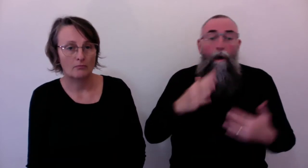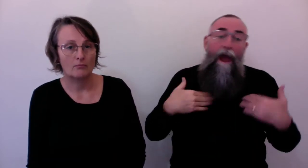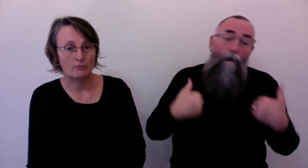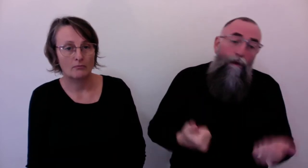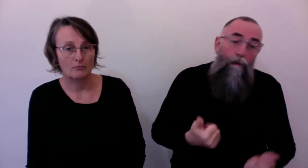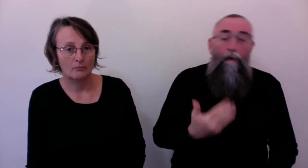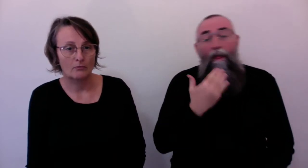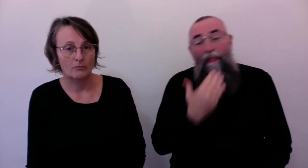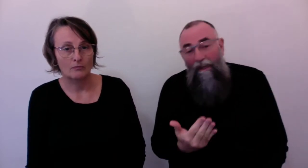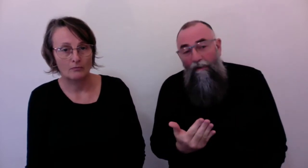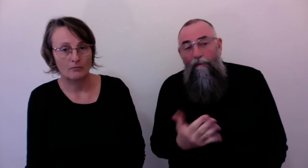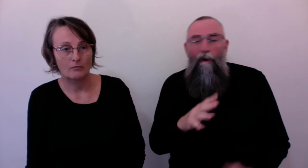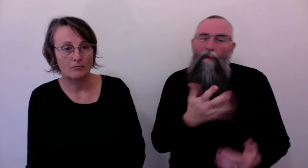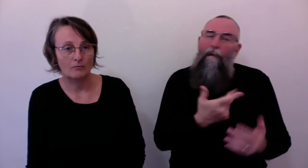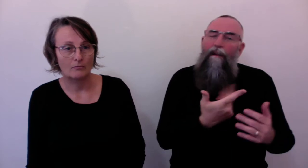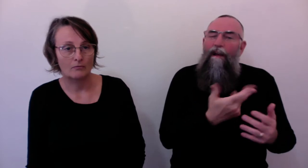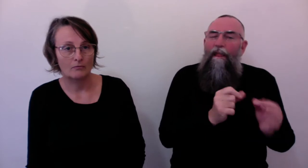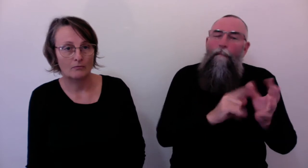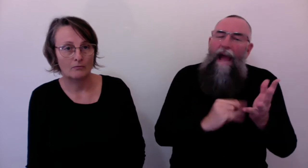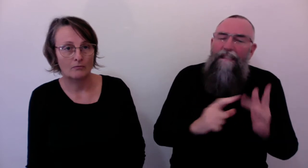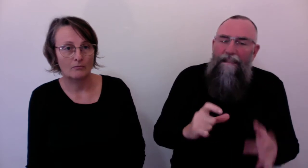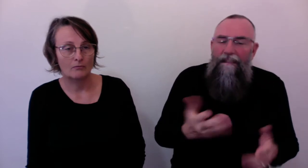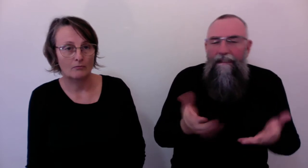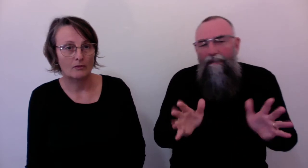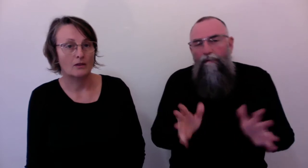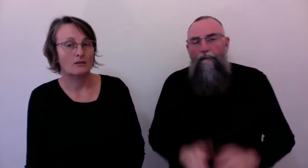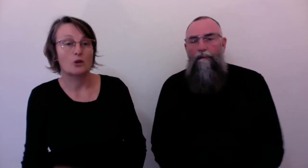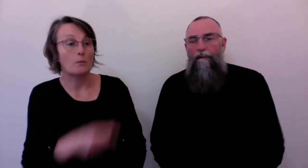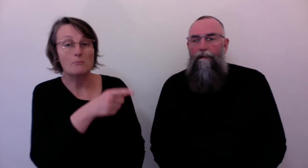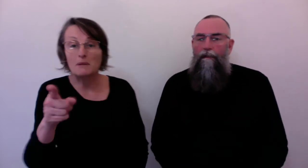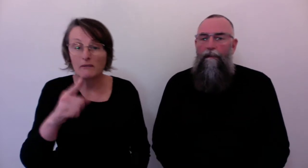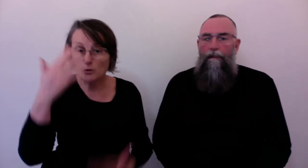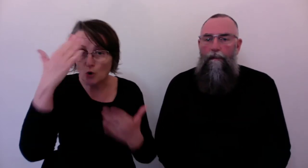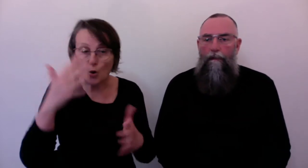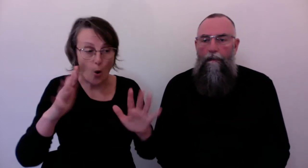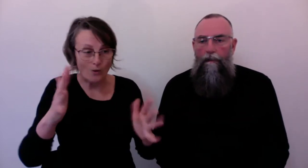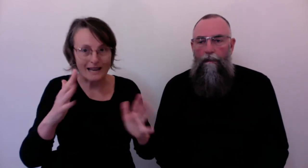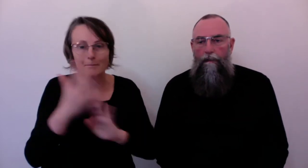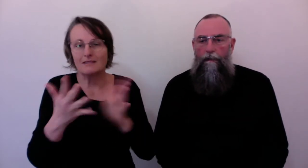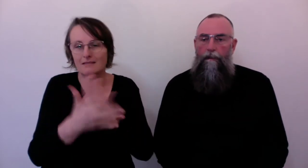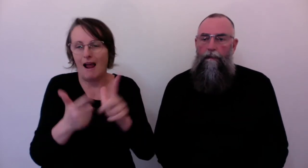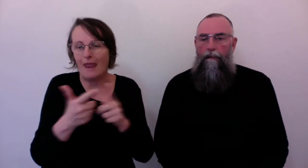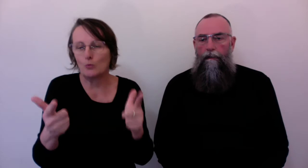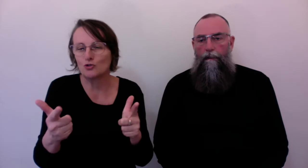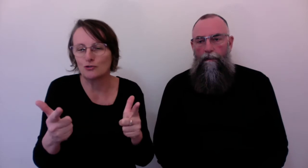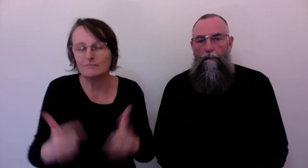Thank you. All that kind of stuff. For people who don't know, we're talking sign language. Yeah, it's the Sign Australian, language, yes, Australian Auslan. language. Yeah.